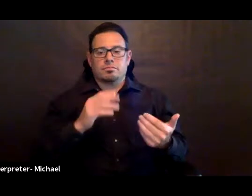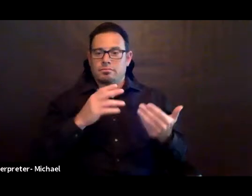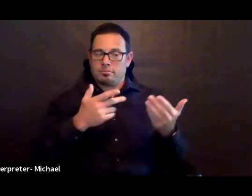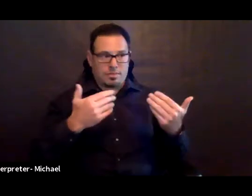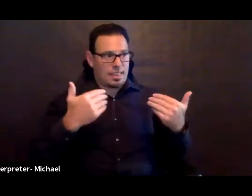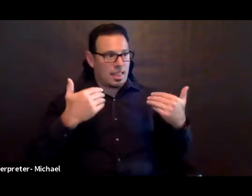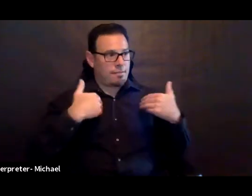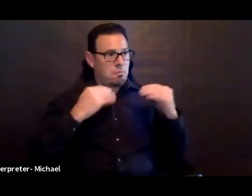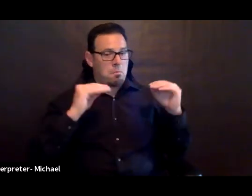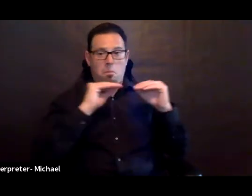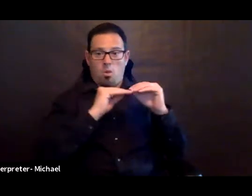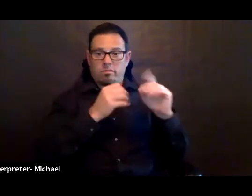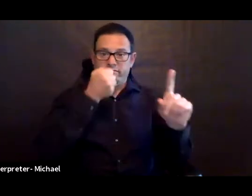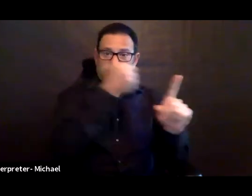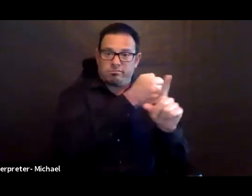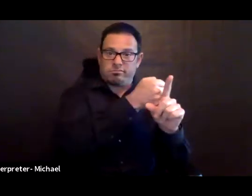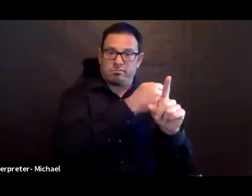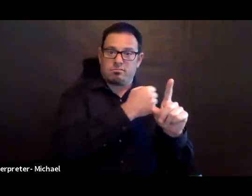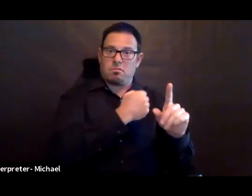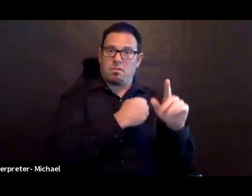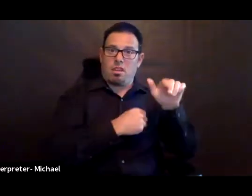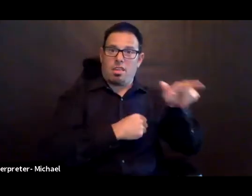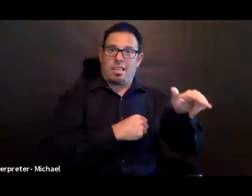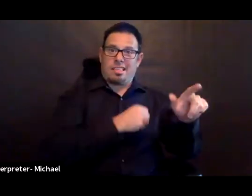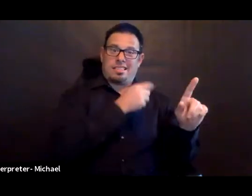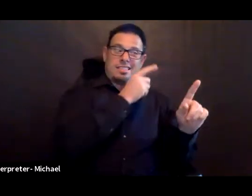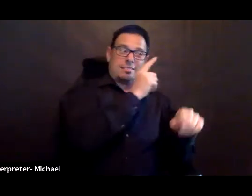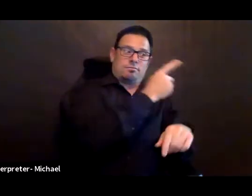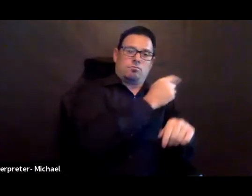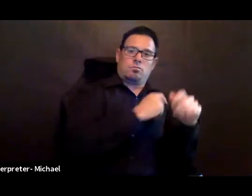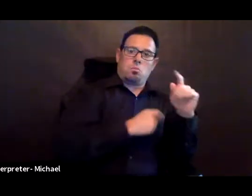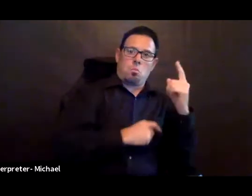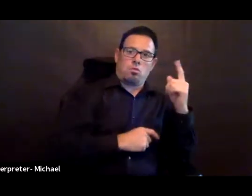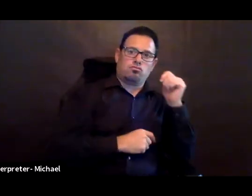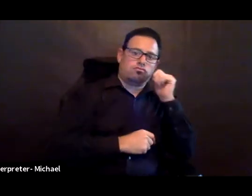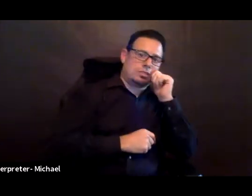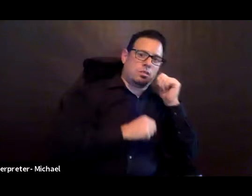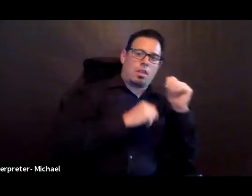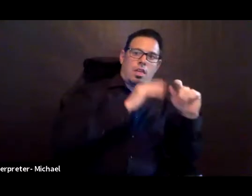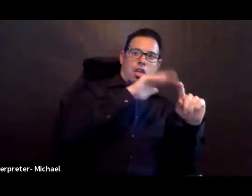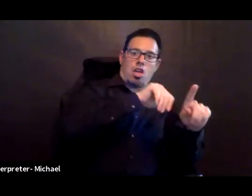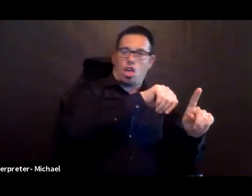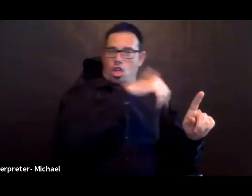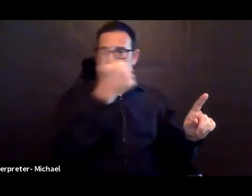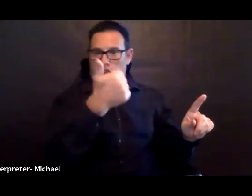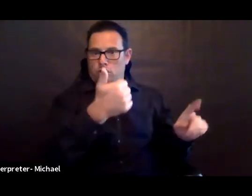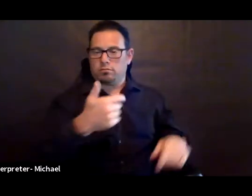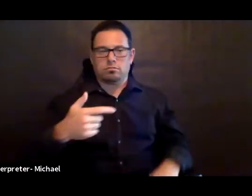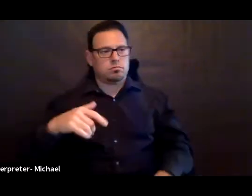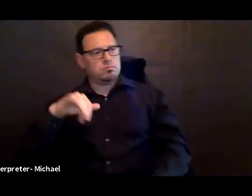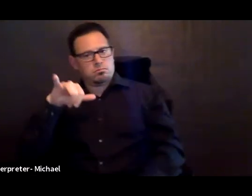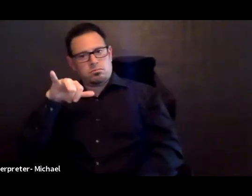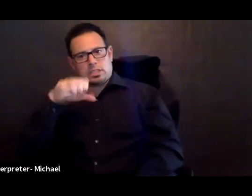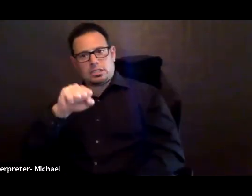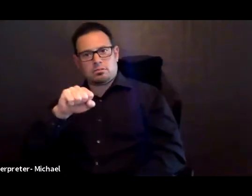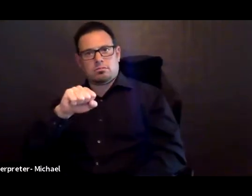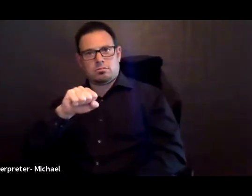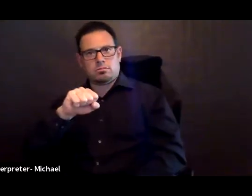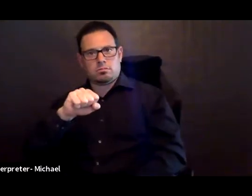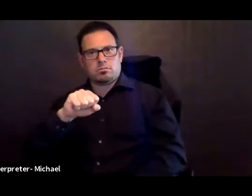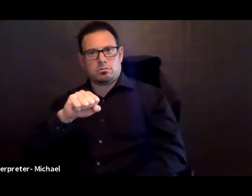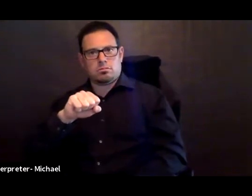these particular cases, we collect information on, we look at race, ethnicity, we look